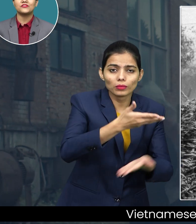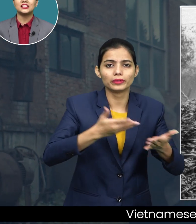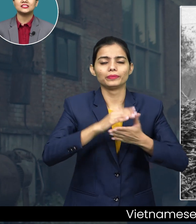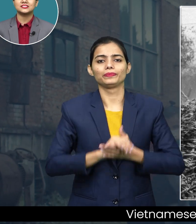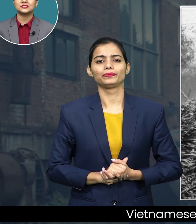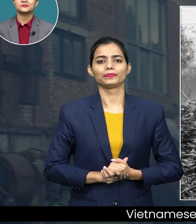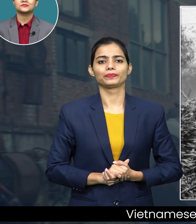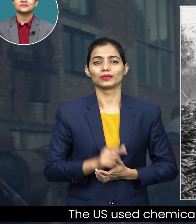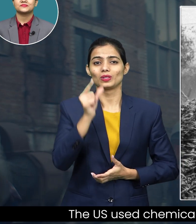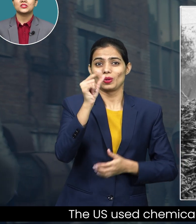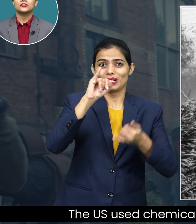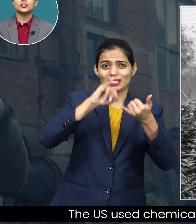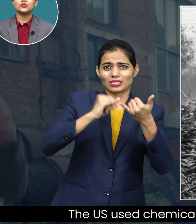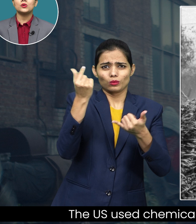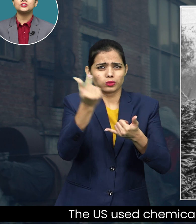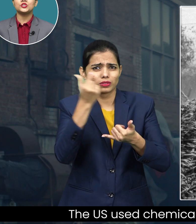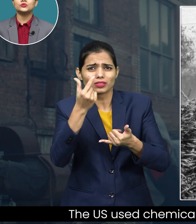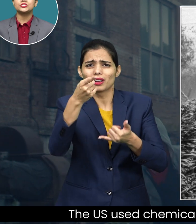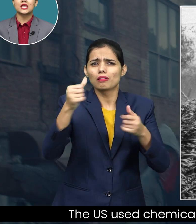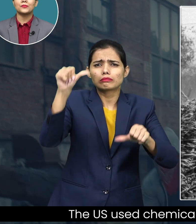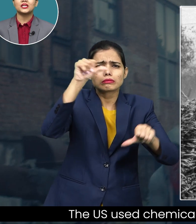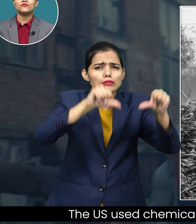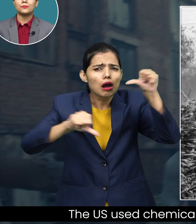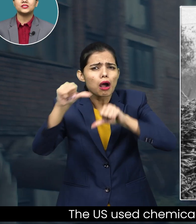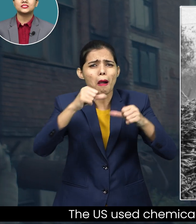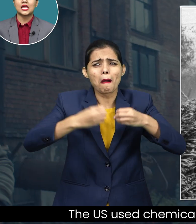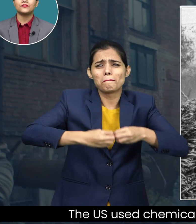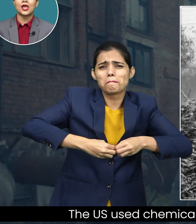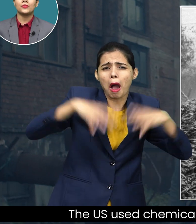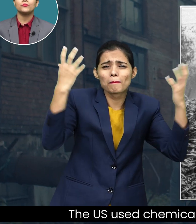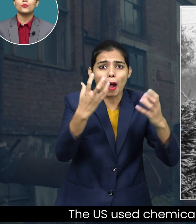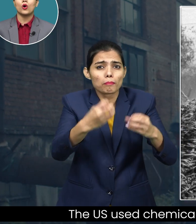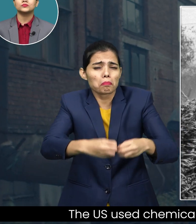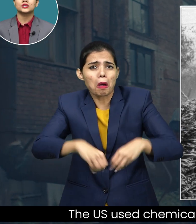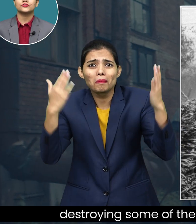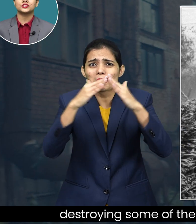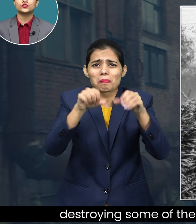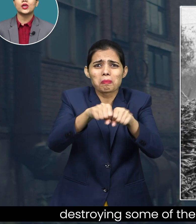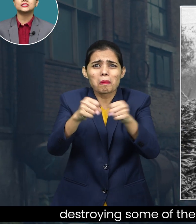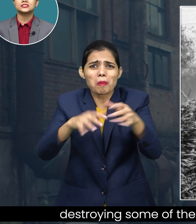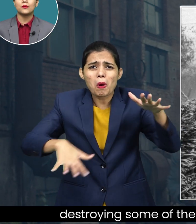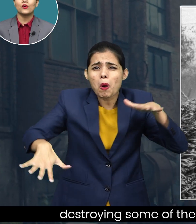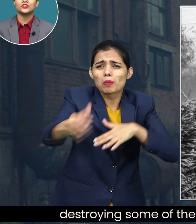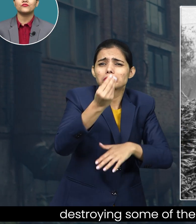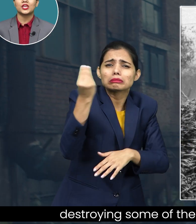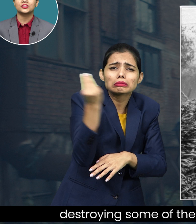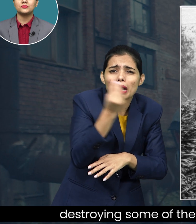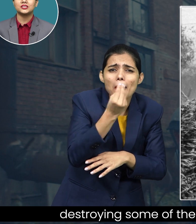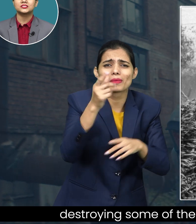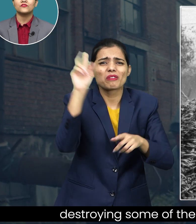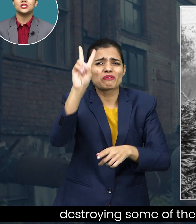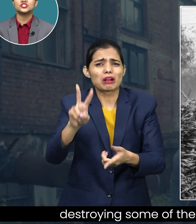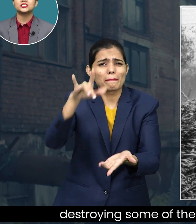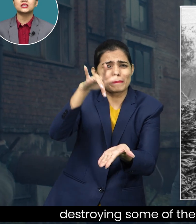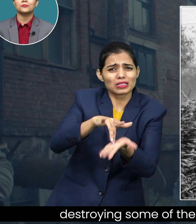and civilians. The US used chemical weapons and napalm bombs, destroying some of the